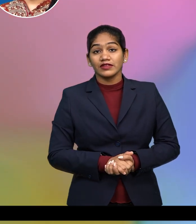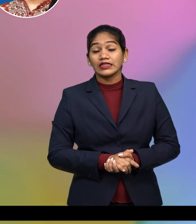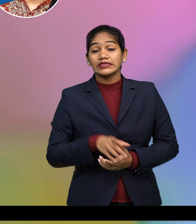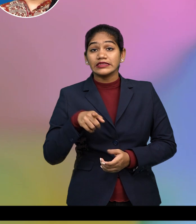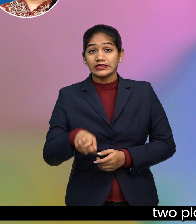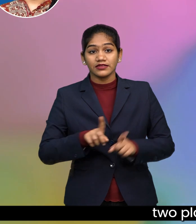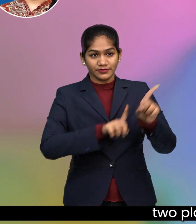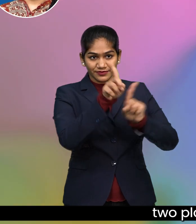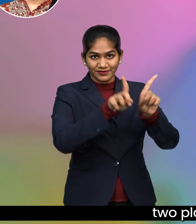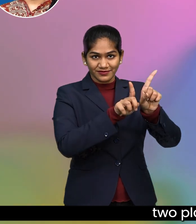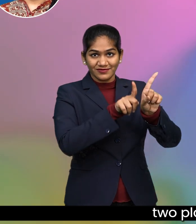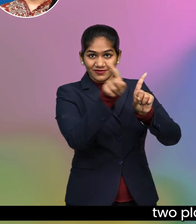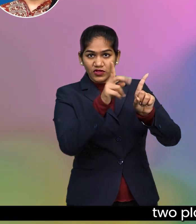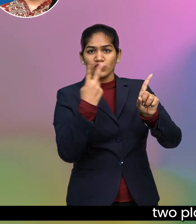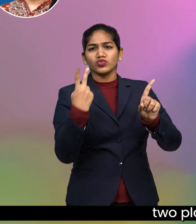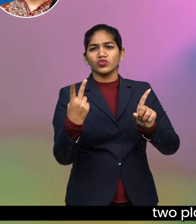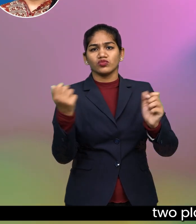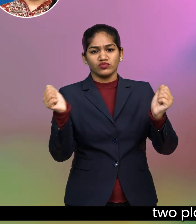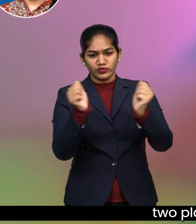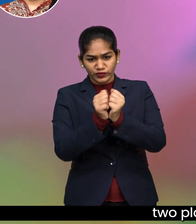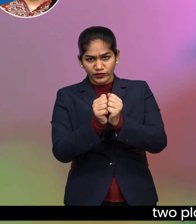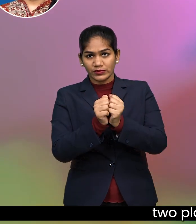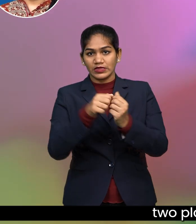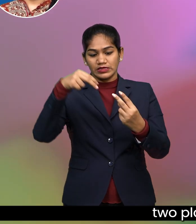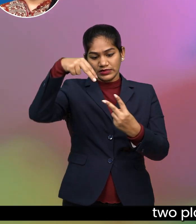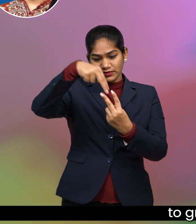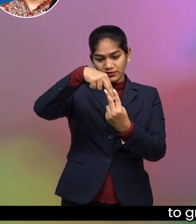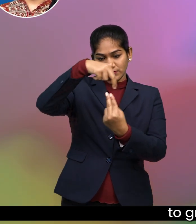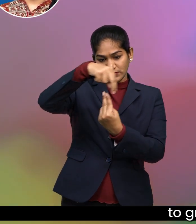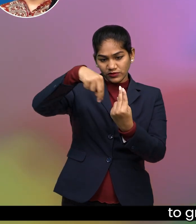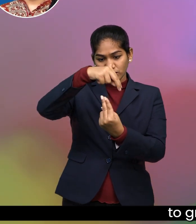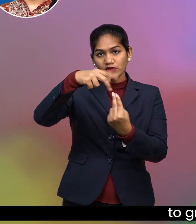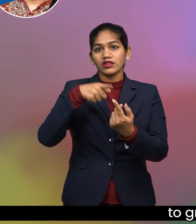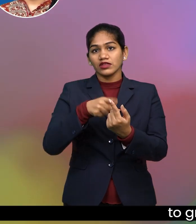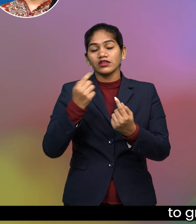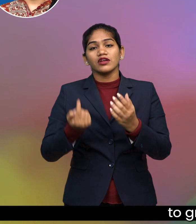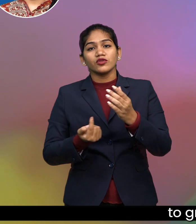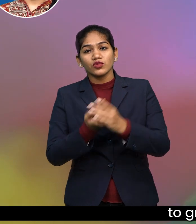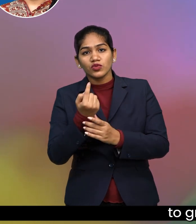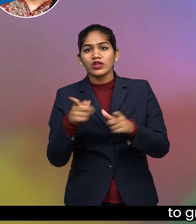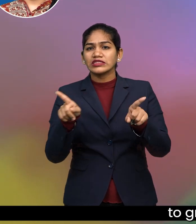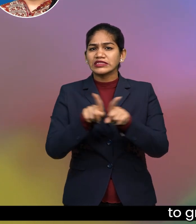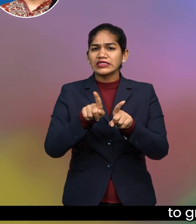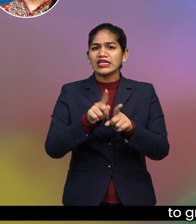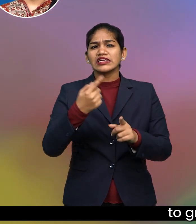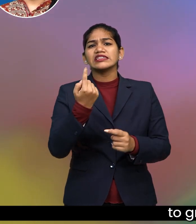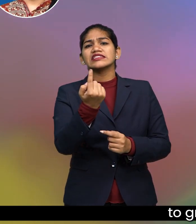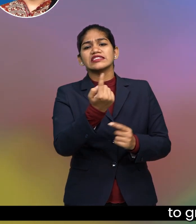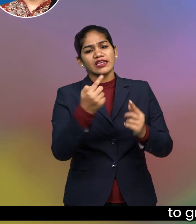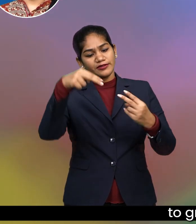The stems of two plants are joined together to grow as a single